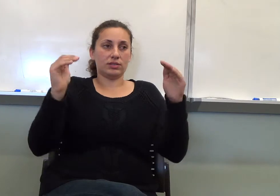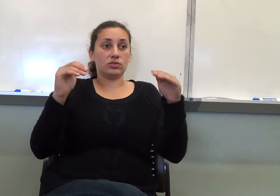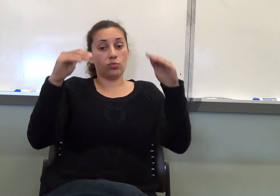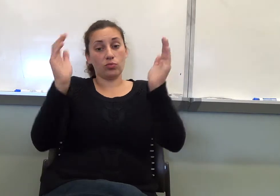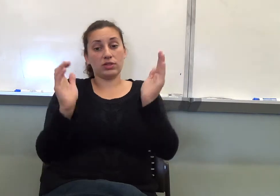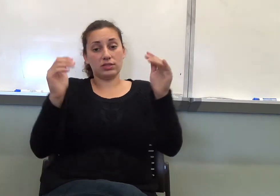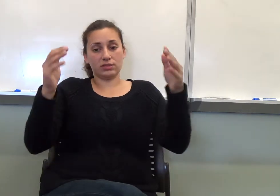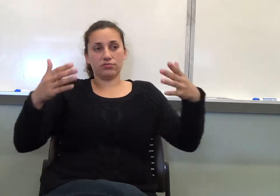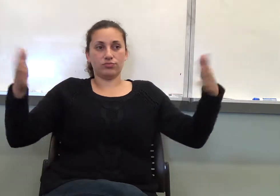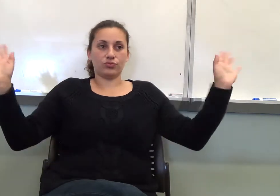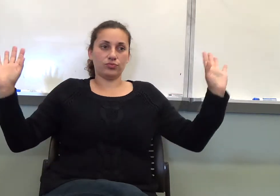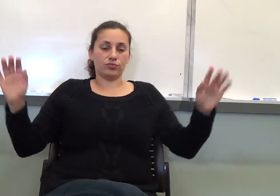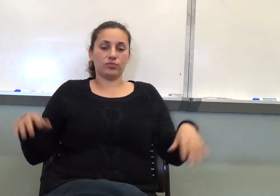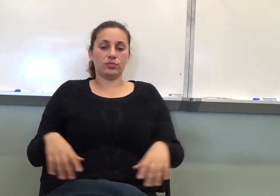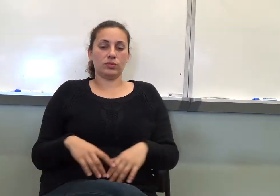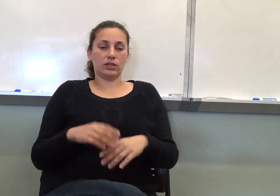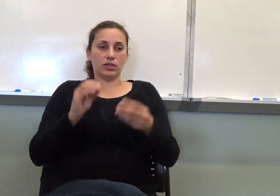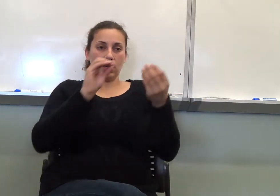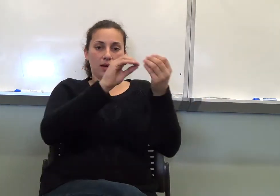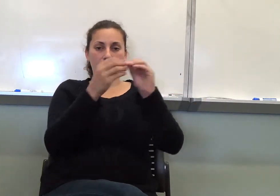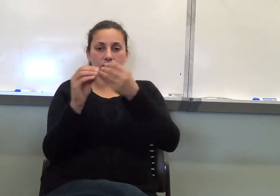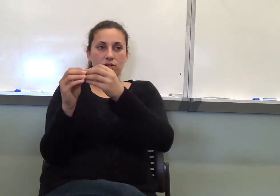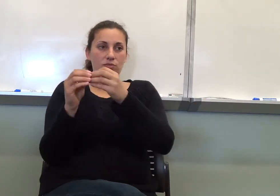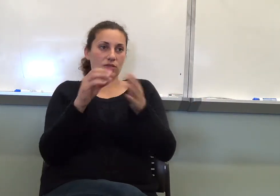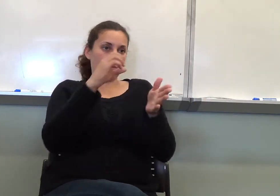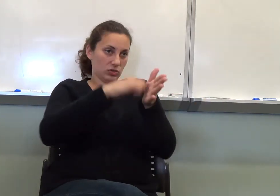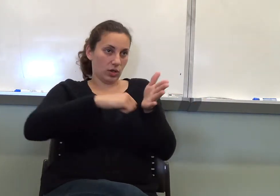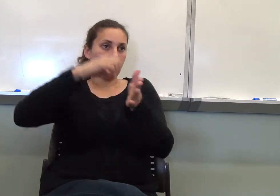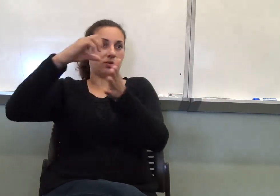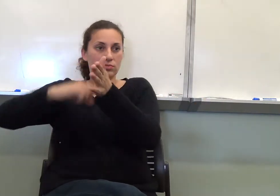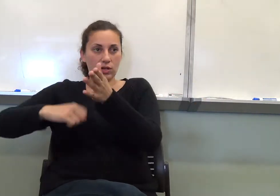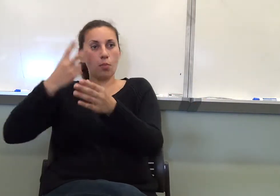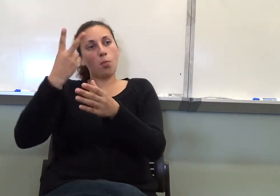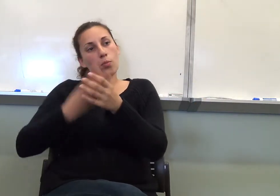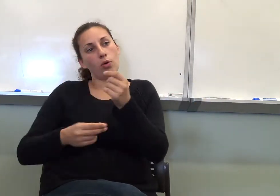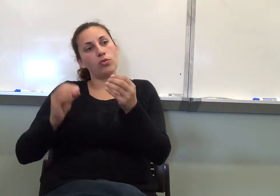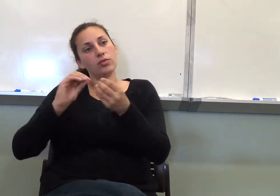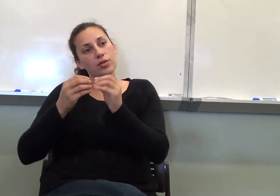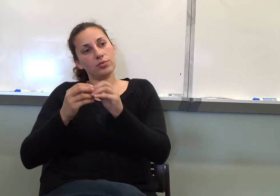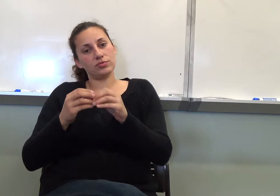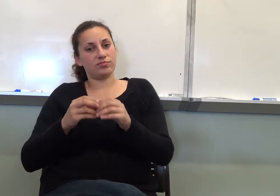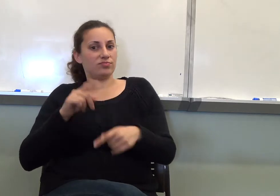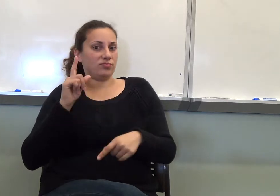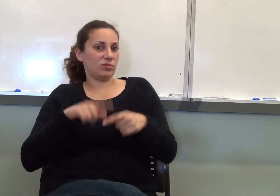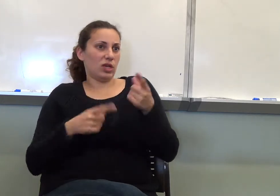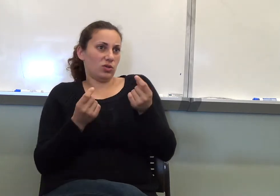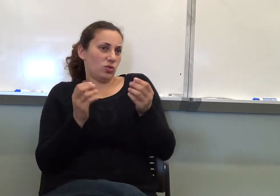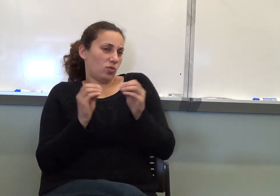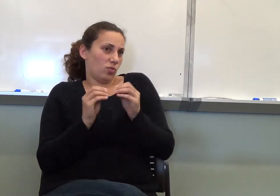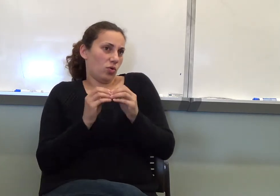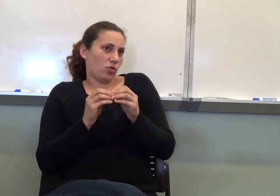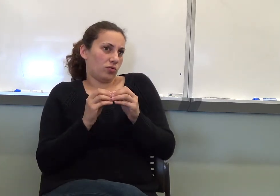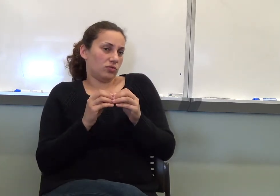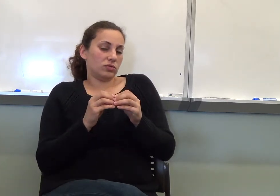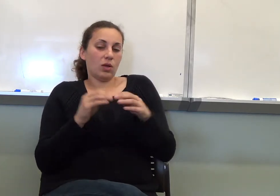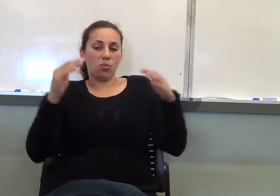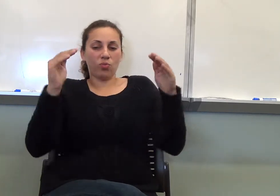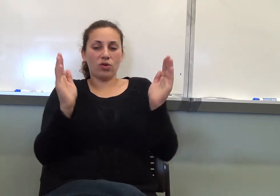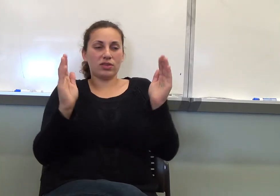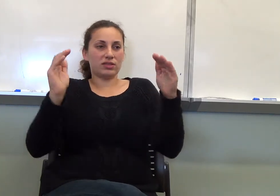4 inside, and we subtracted both inside. There's nothing further to do. So you can drop the parentheses. You're done. Now, all